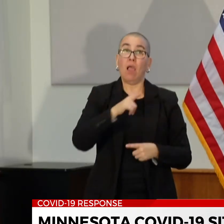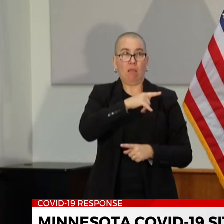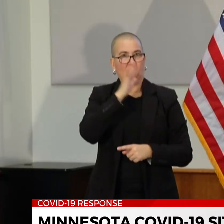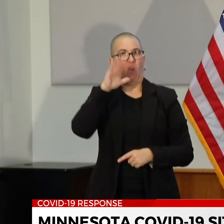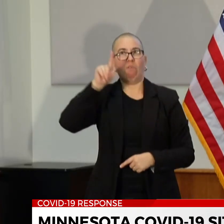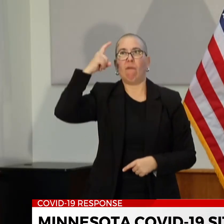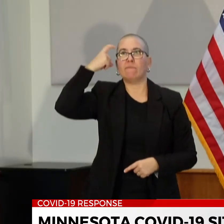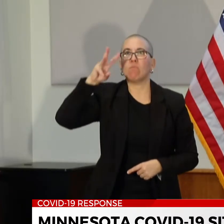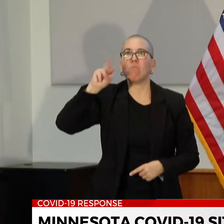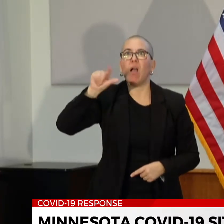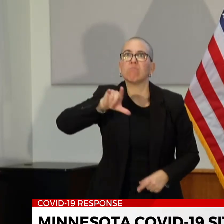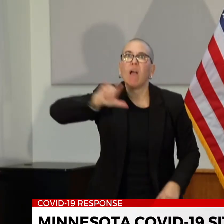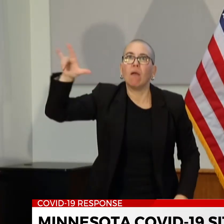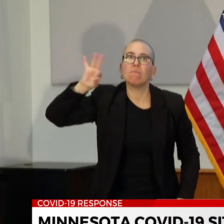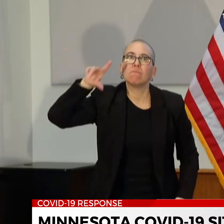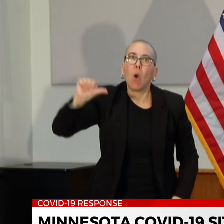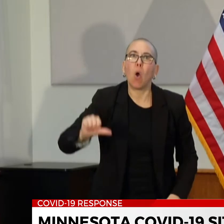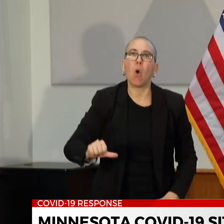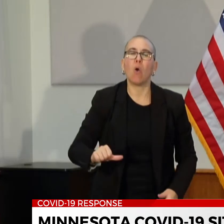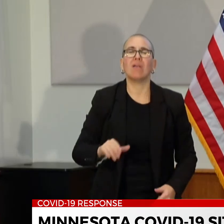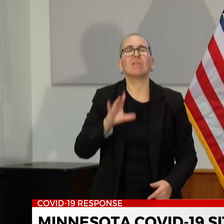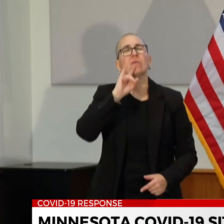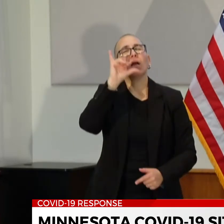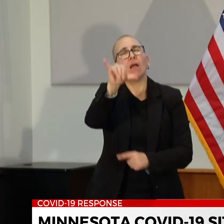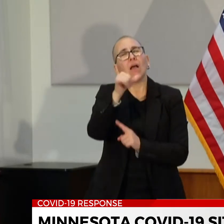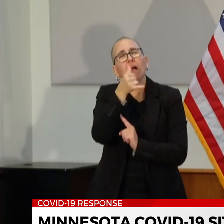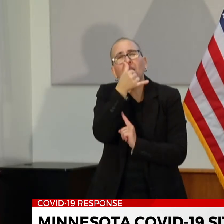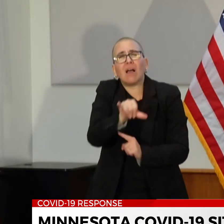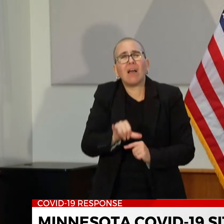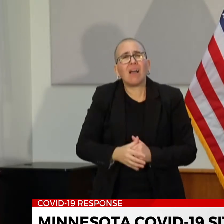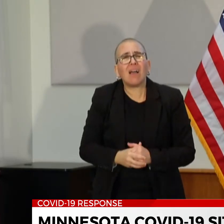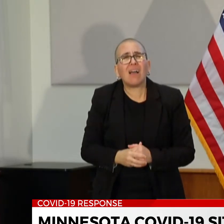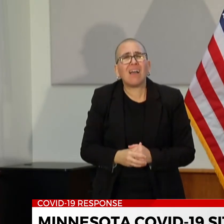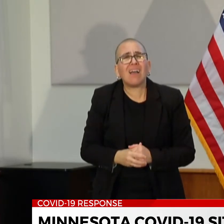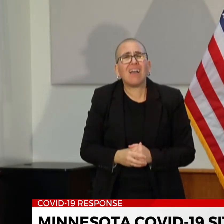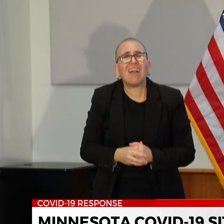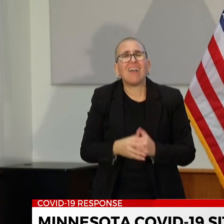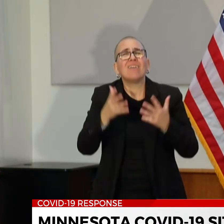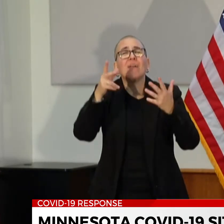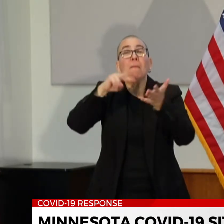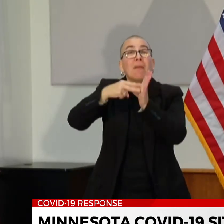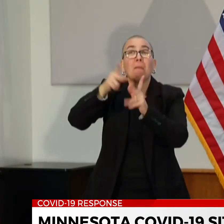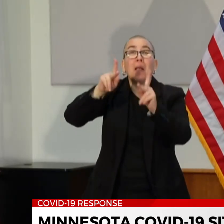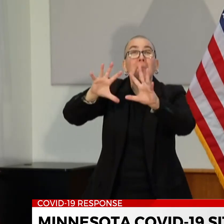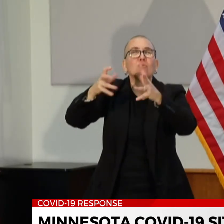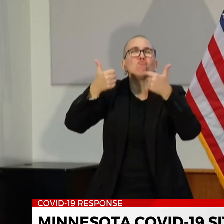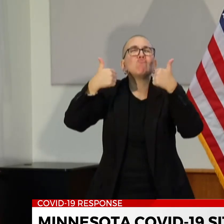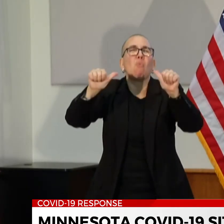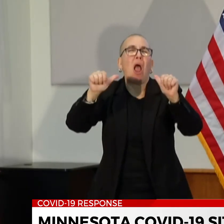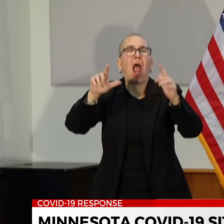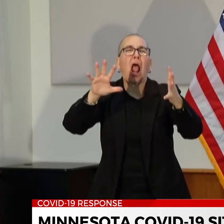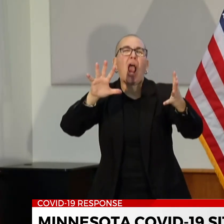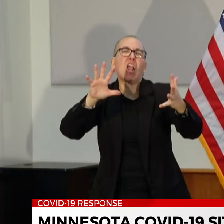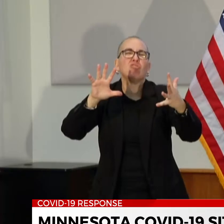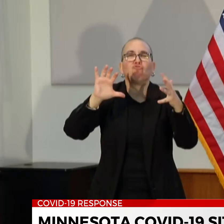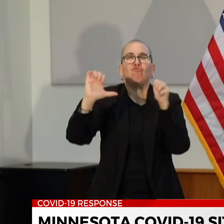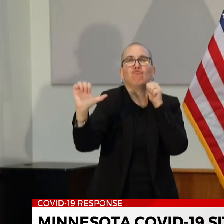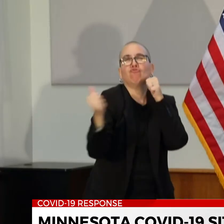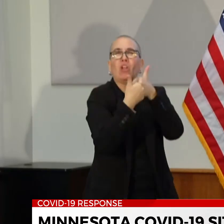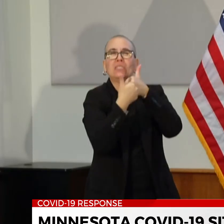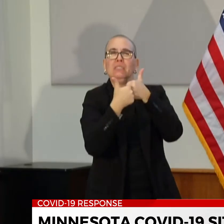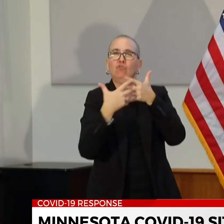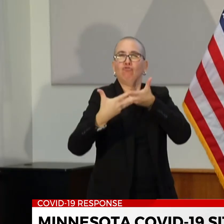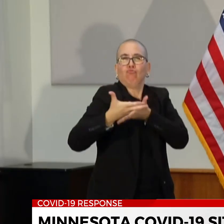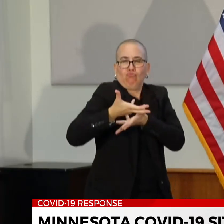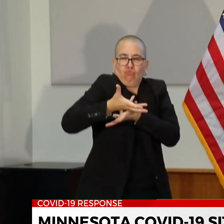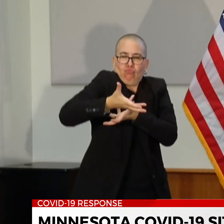But it seems a little more insidious to me than that. It's the undermining of trust in any of this. And somehow as a country, we've got to get back to this. And again, I'm